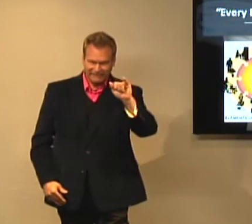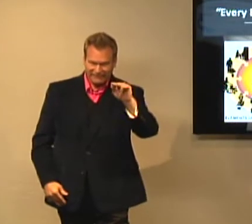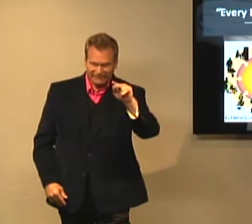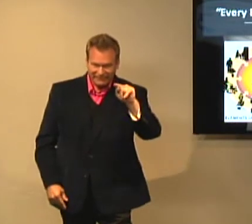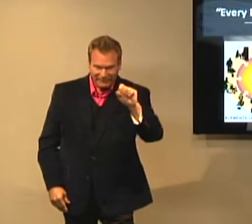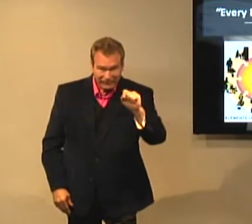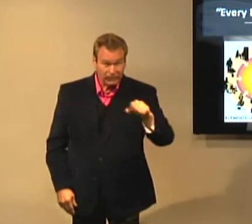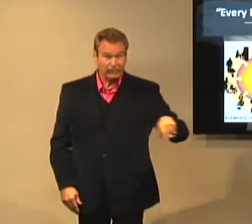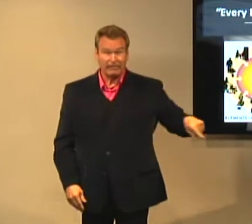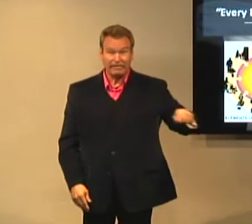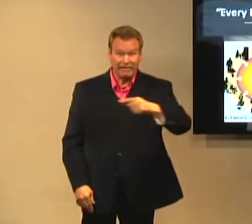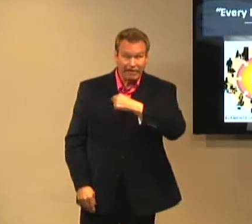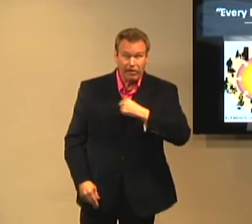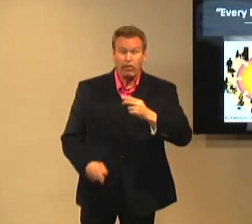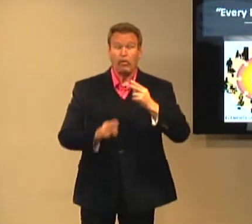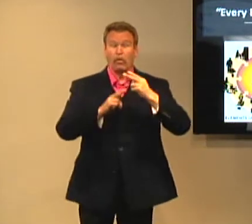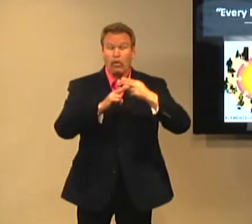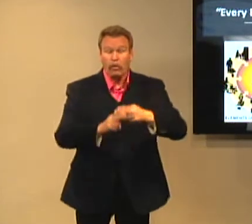But no, we are the body of Christ. We are the saints.